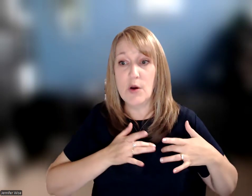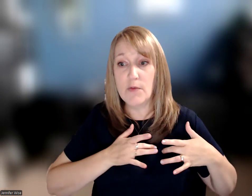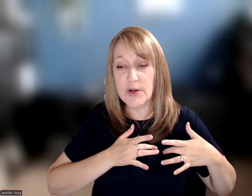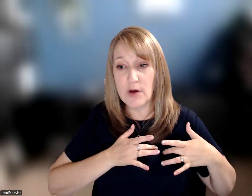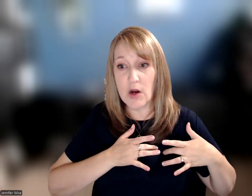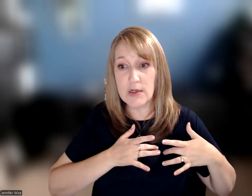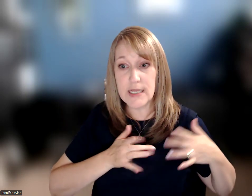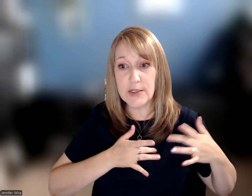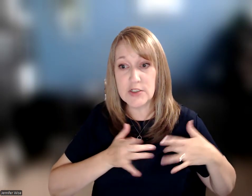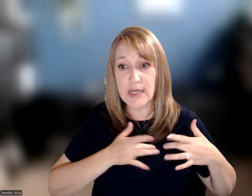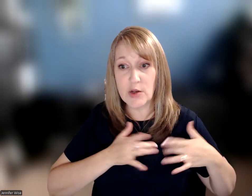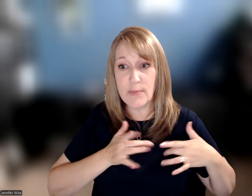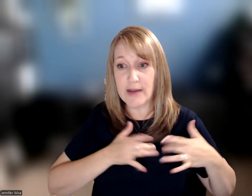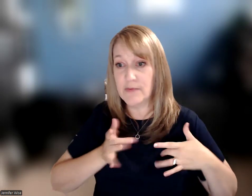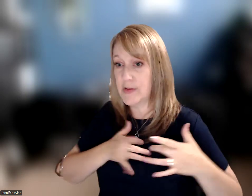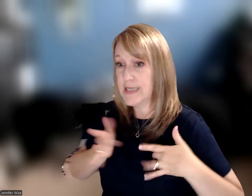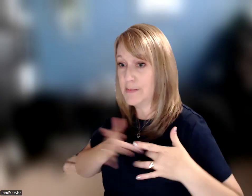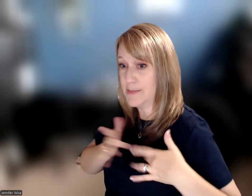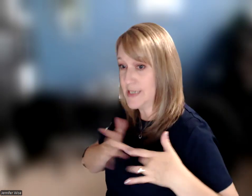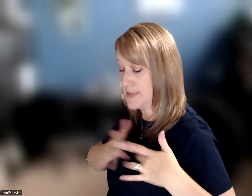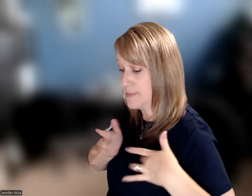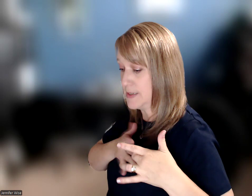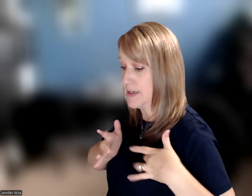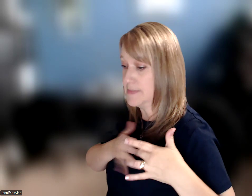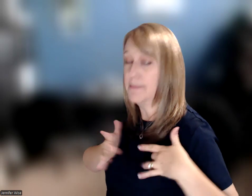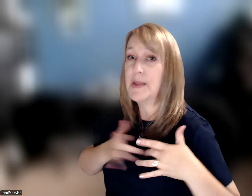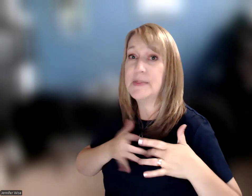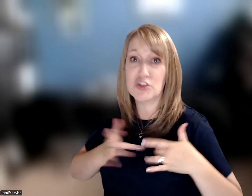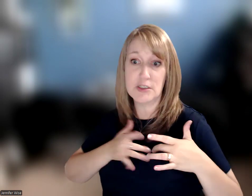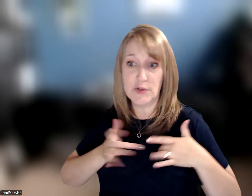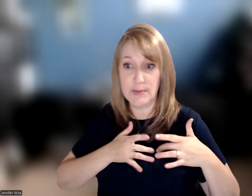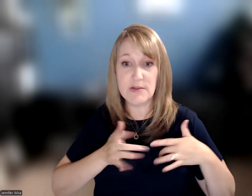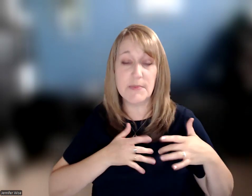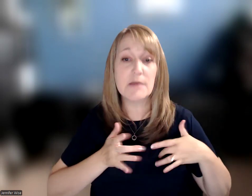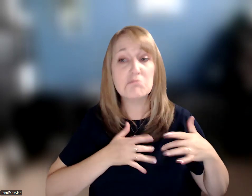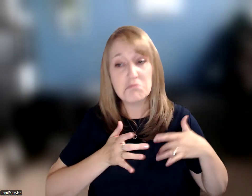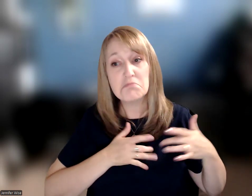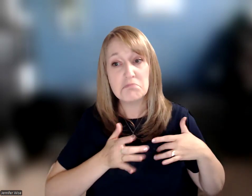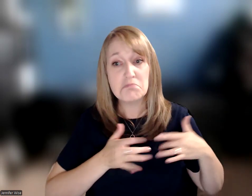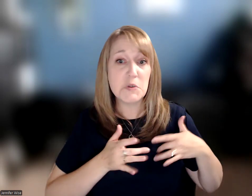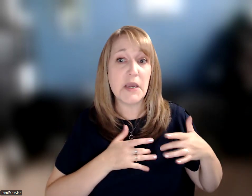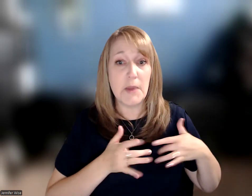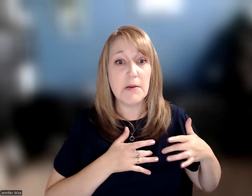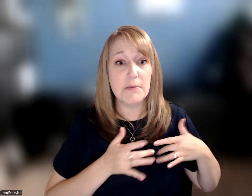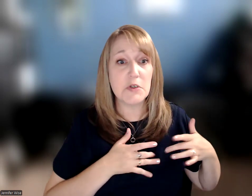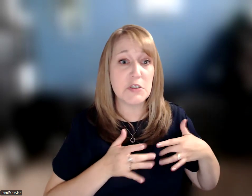over your heart and you just kind of go back and forth. Tap, tap, tap, tap, tap, tap, tap. That means you're concerned about something. You care about it. You're